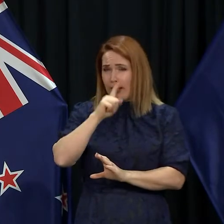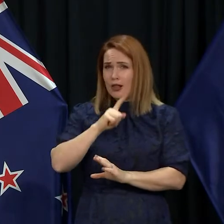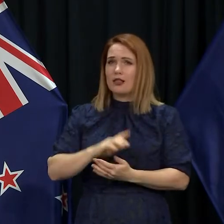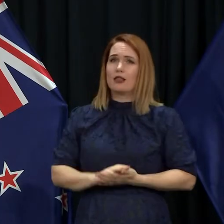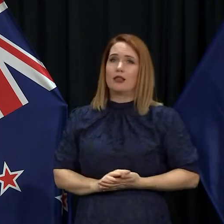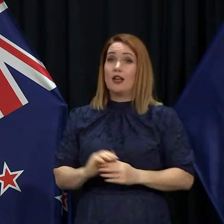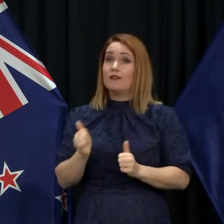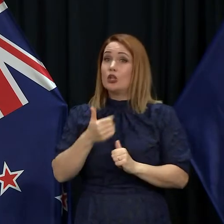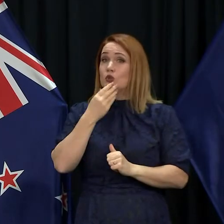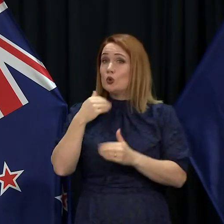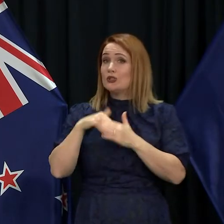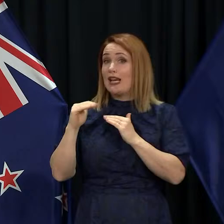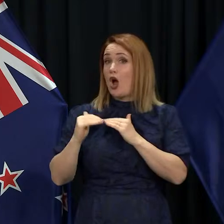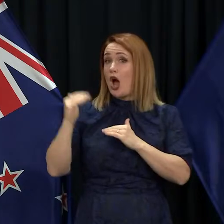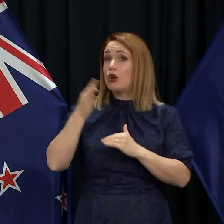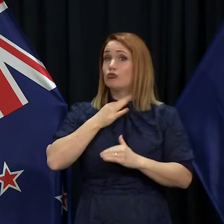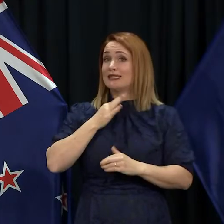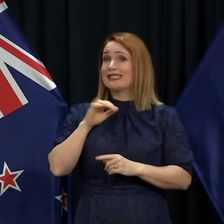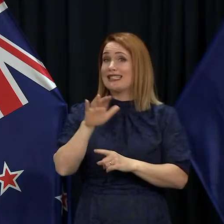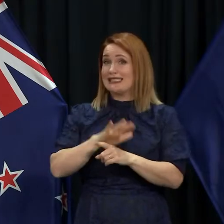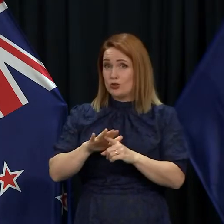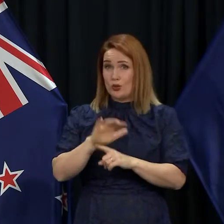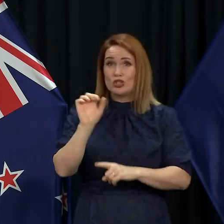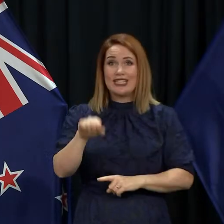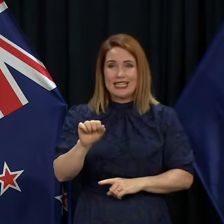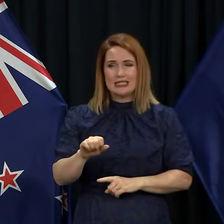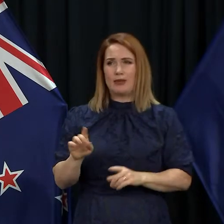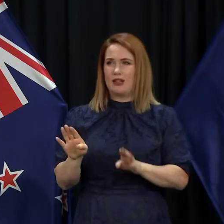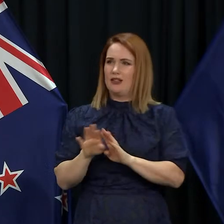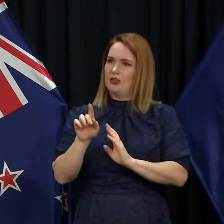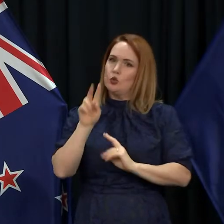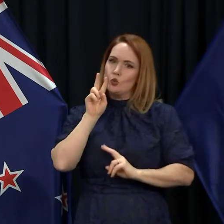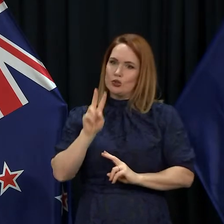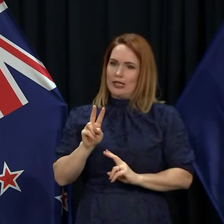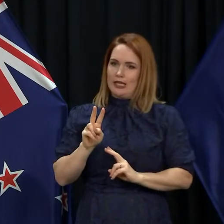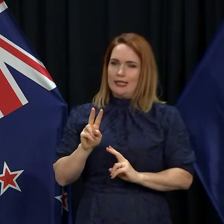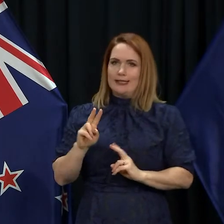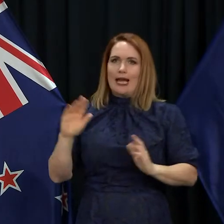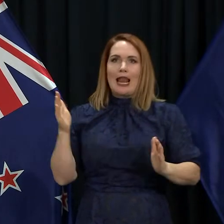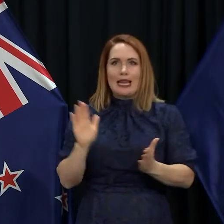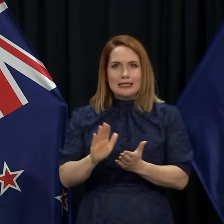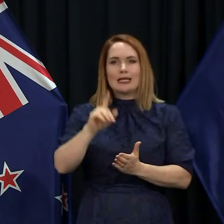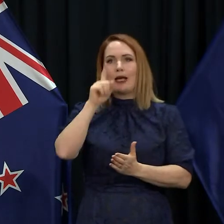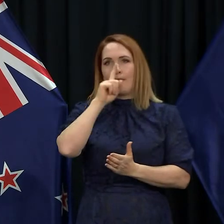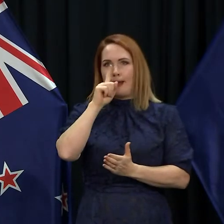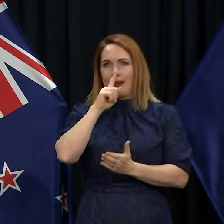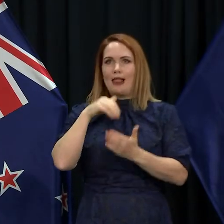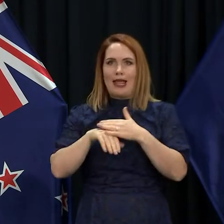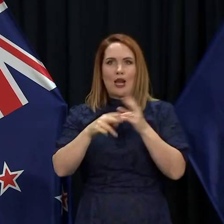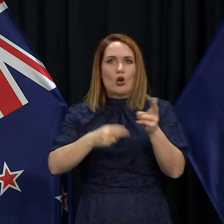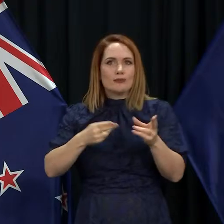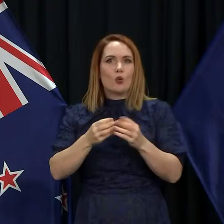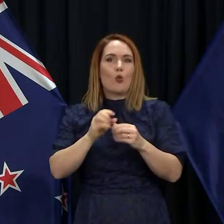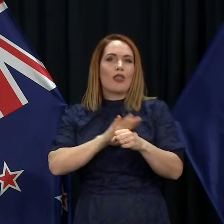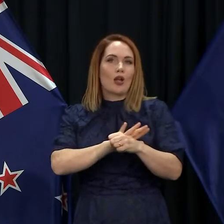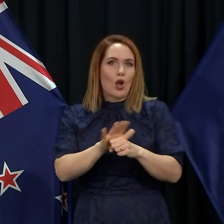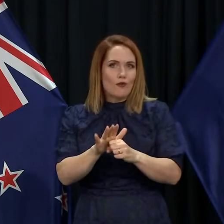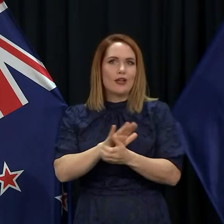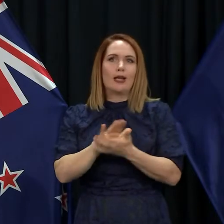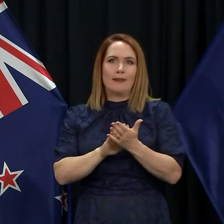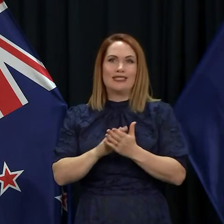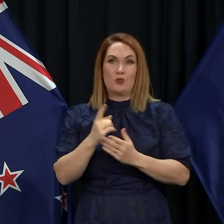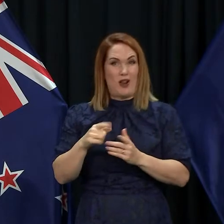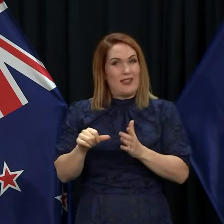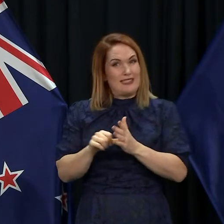used it in those high-risk situations, but actually, as you see the pressure come off the health system, the view was that actually if the one of the harder places